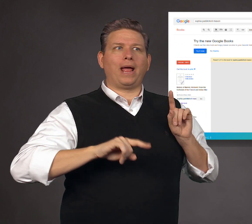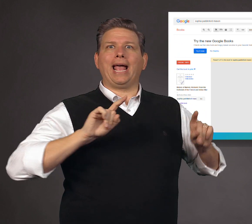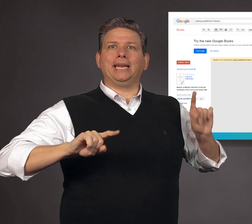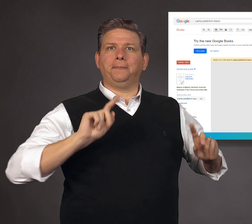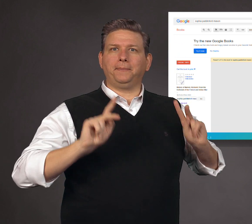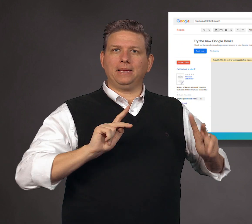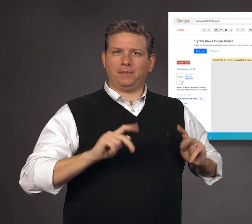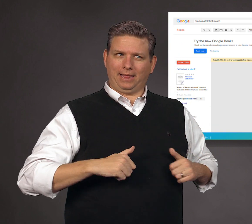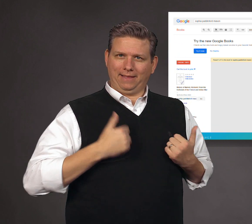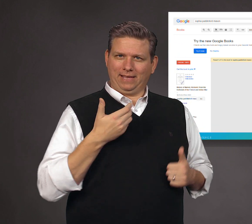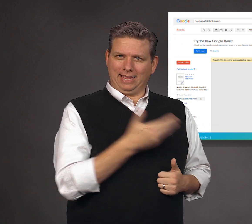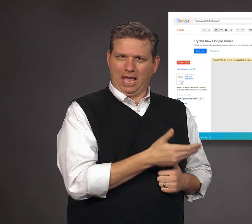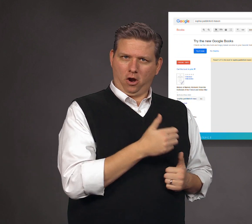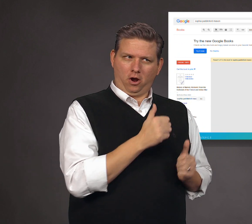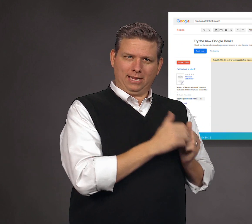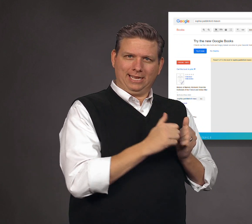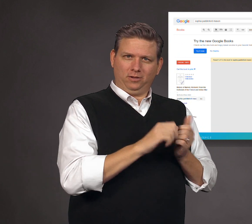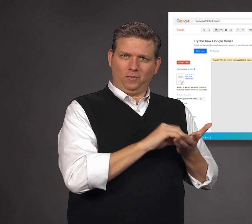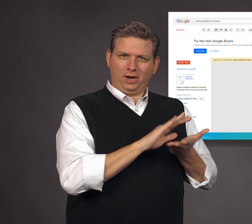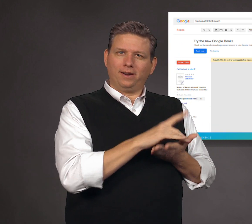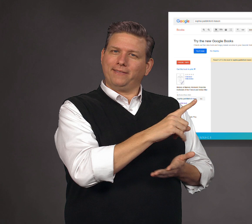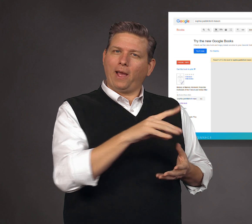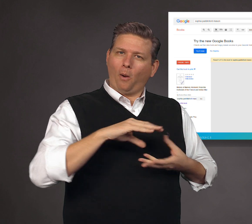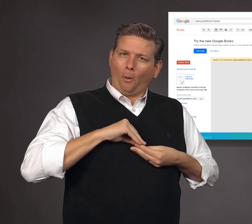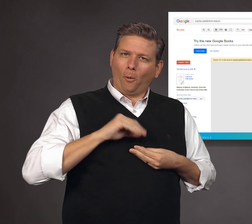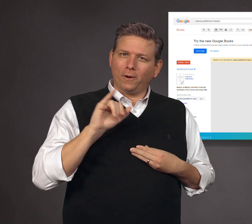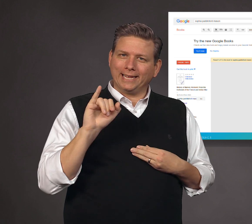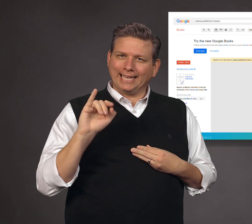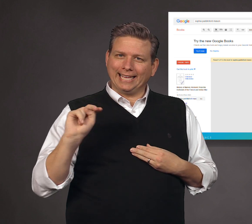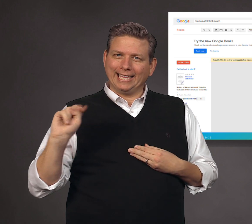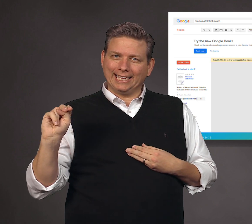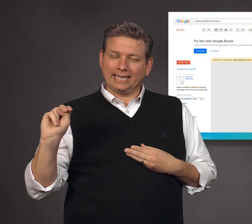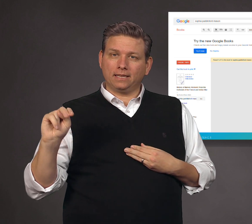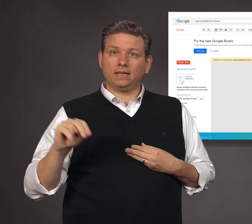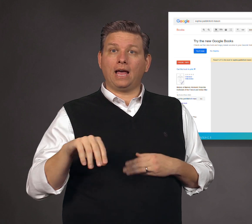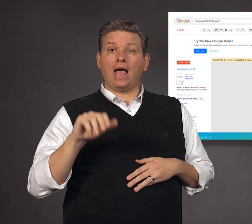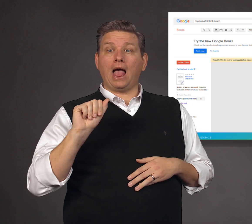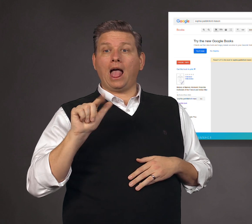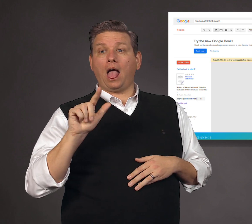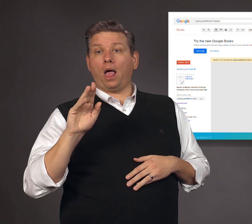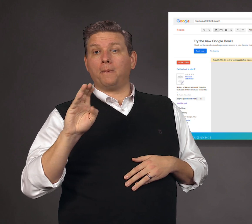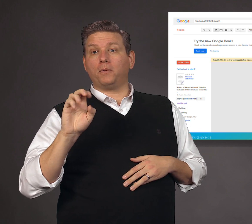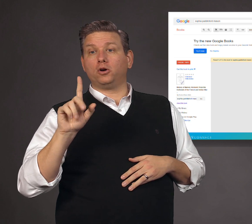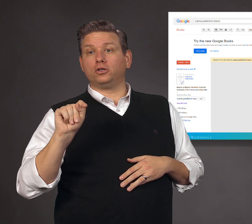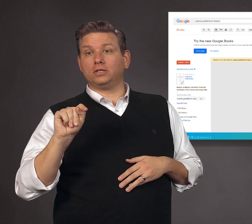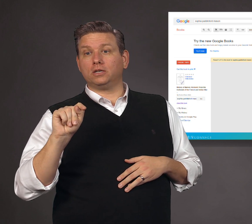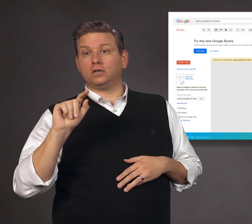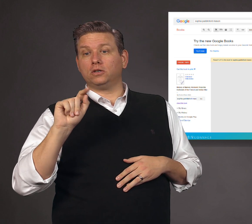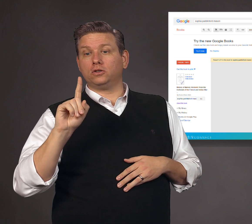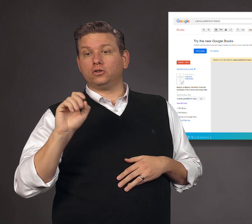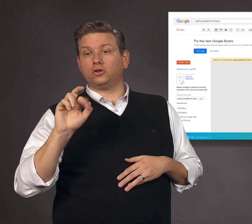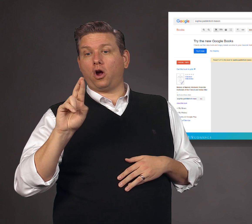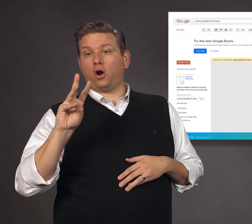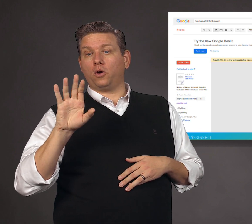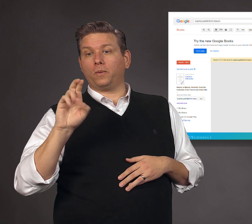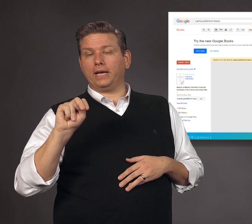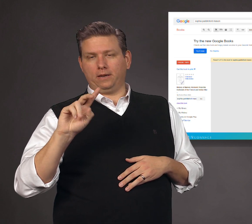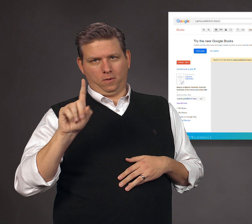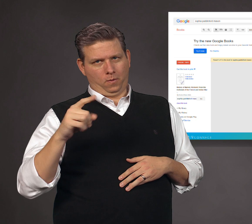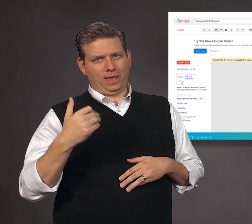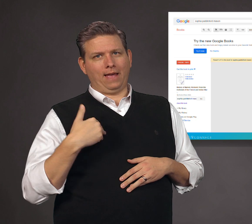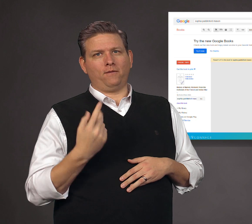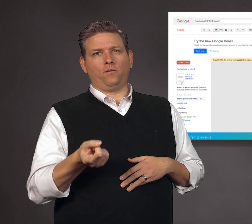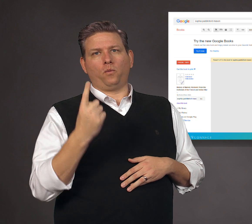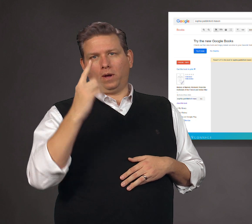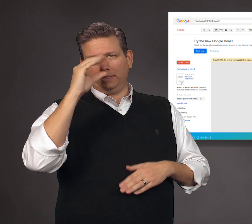record I discovered. It also shows that their only son, Albert Darwin, had just one son, who died as an infant. This